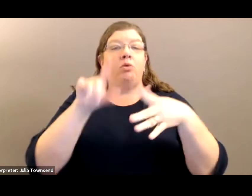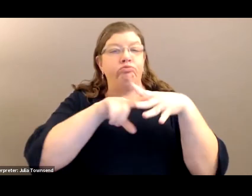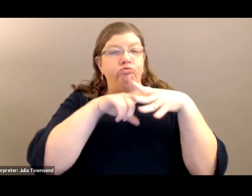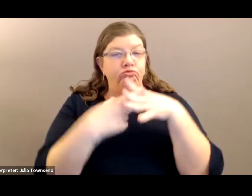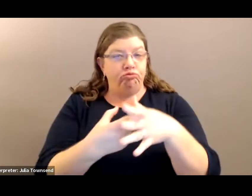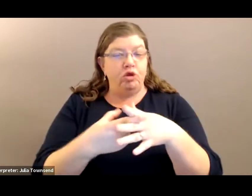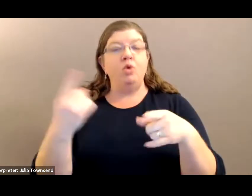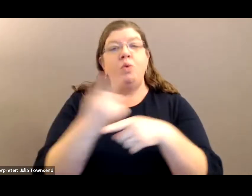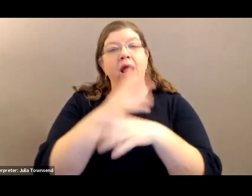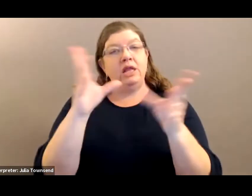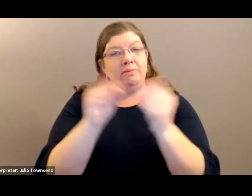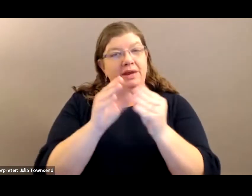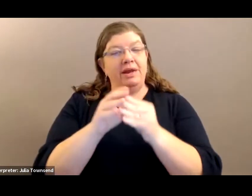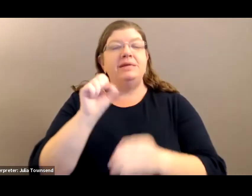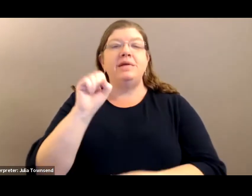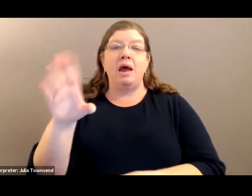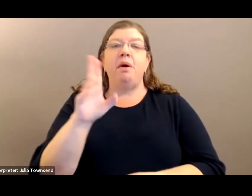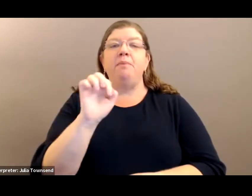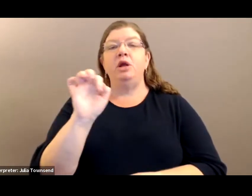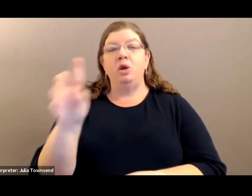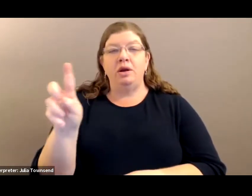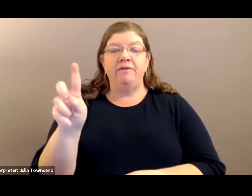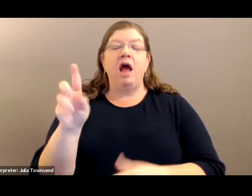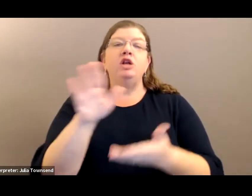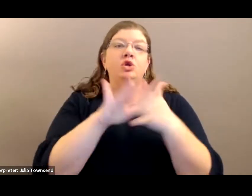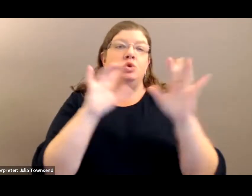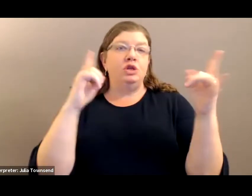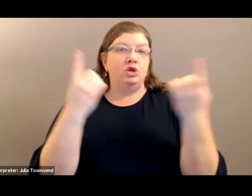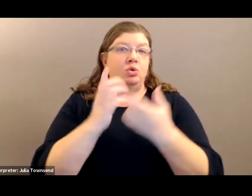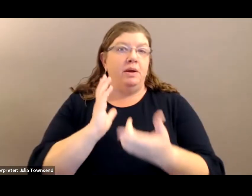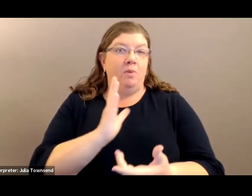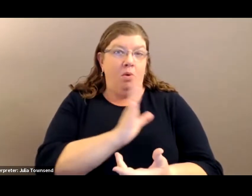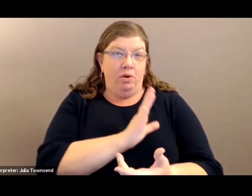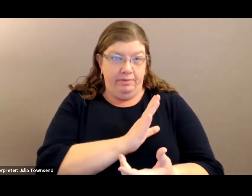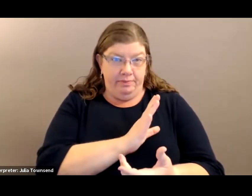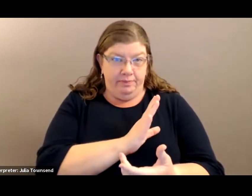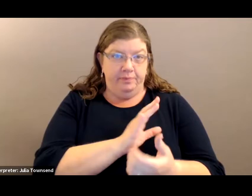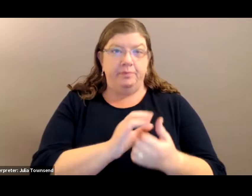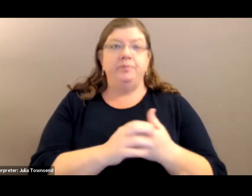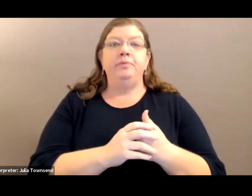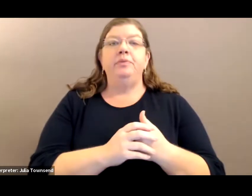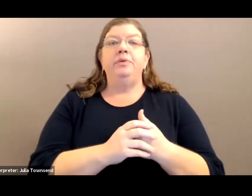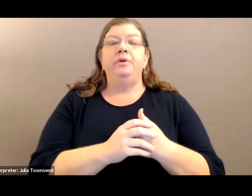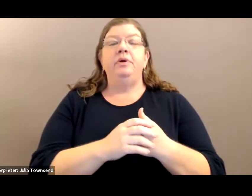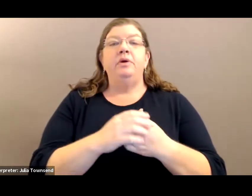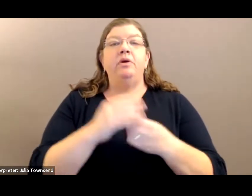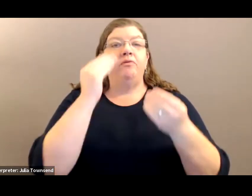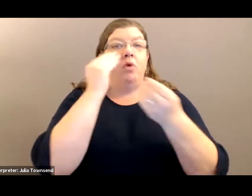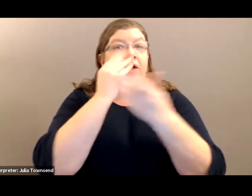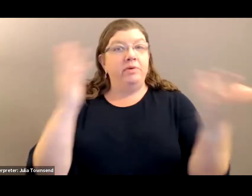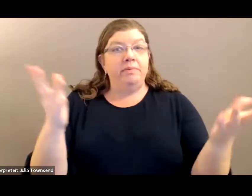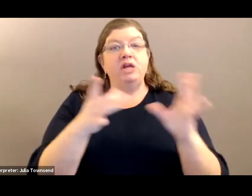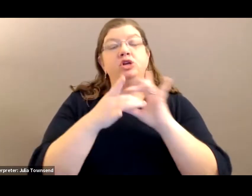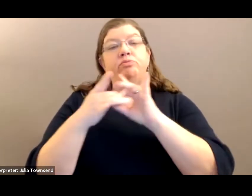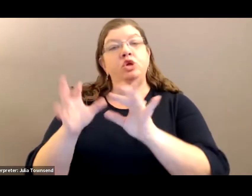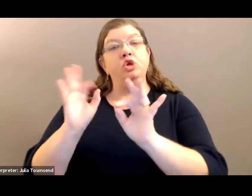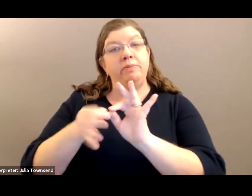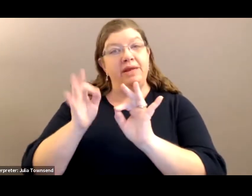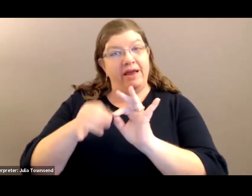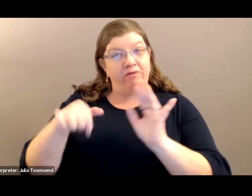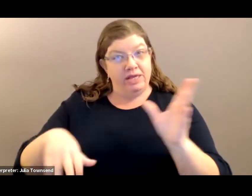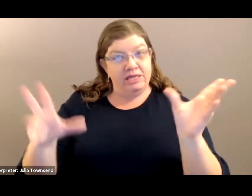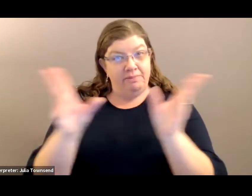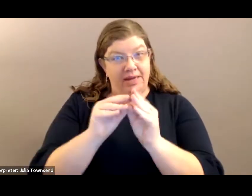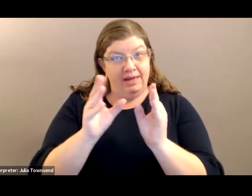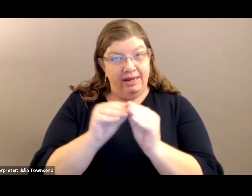the regular meeting of the Santa Barbara Unified School District Board. And for information about interpretation of this